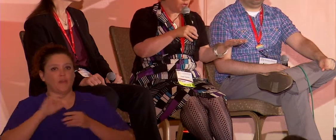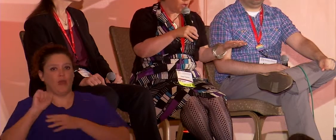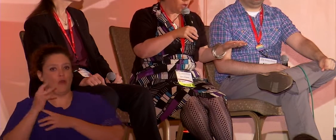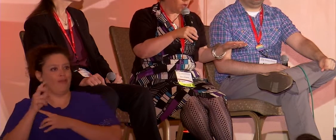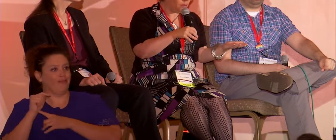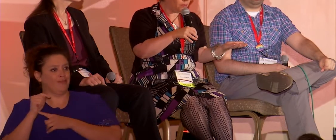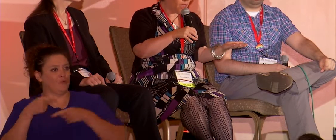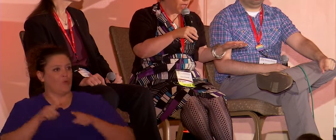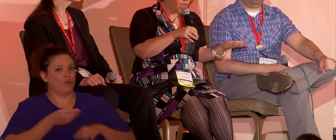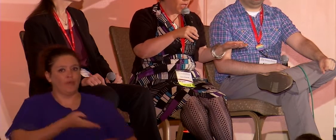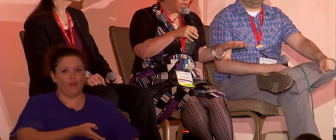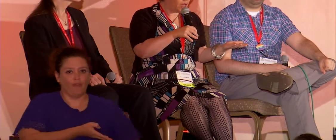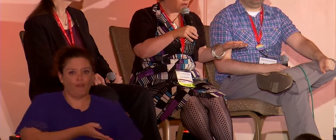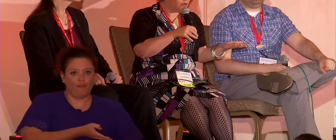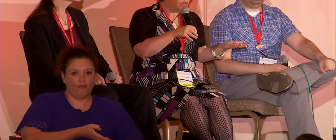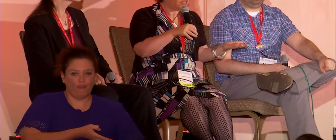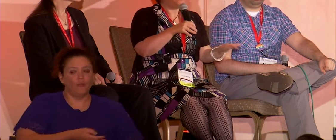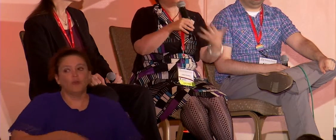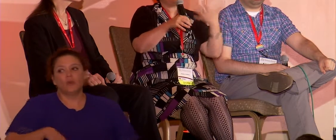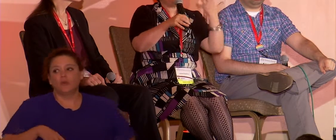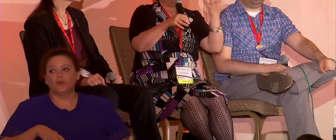table.